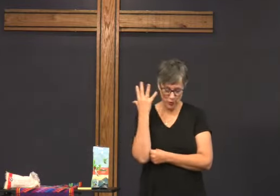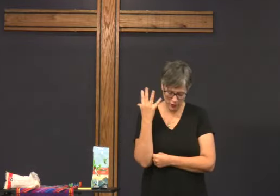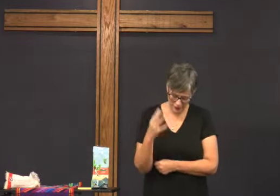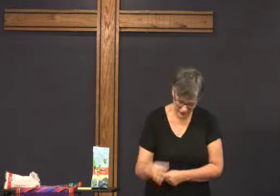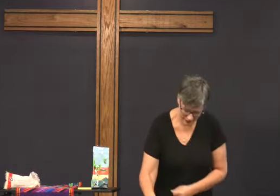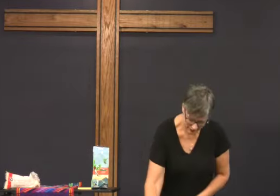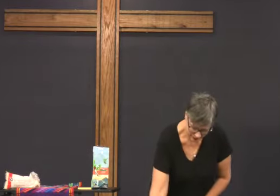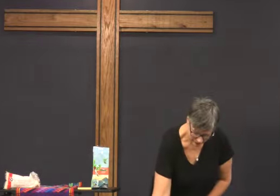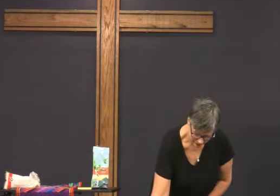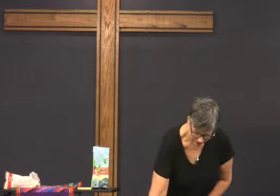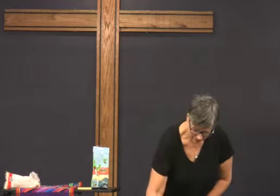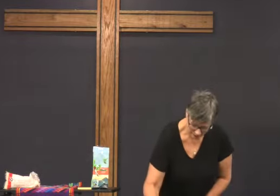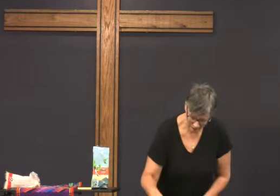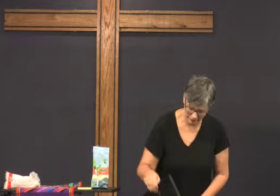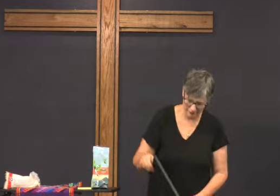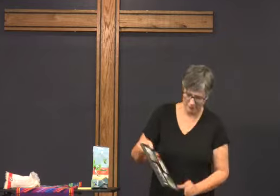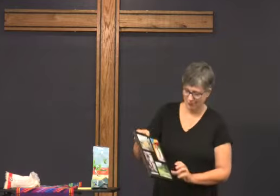Guatemala is a beautiful place.